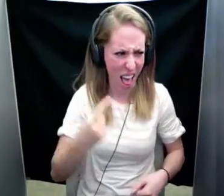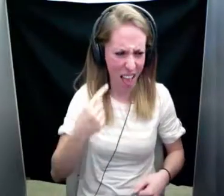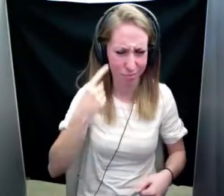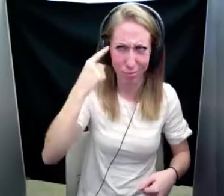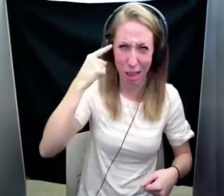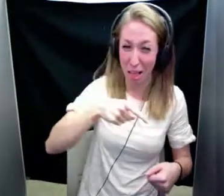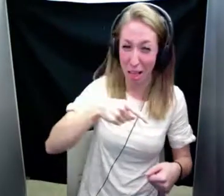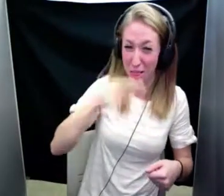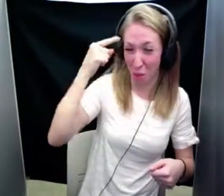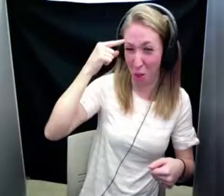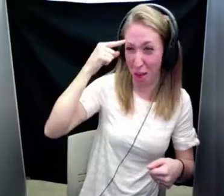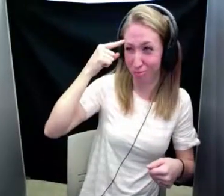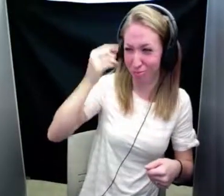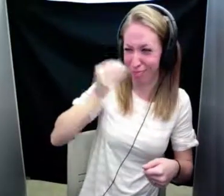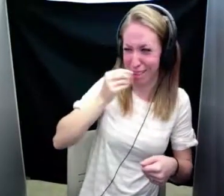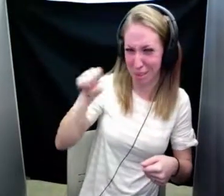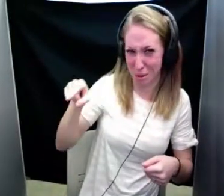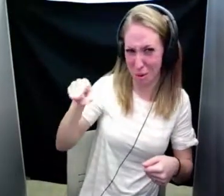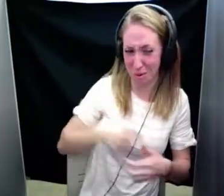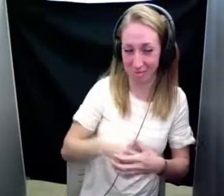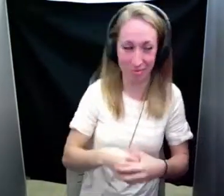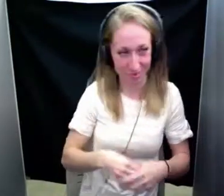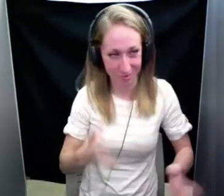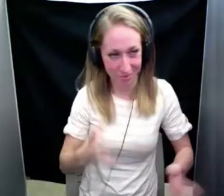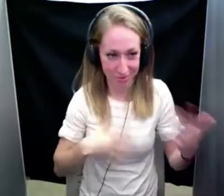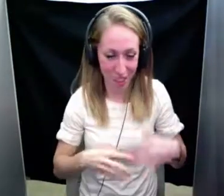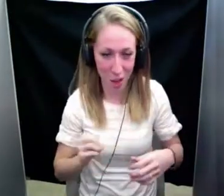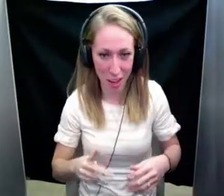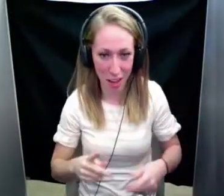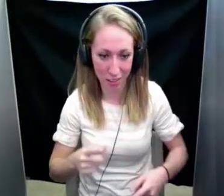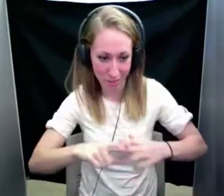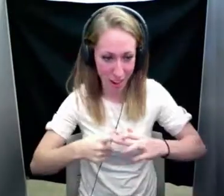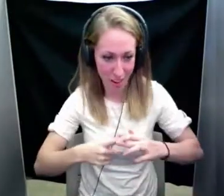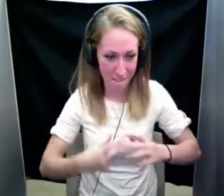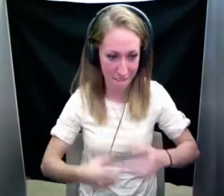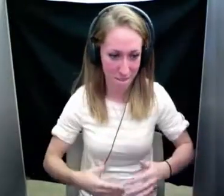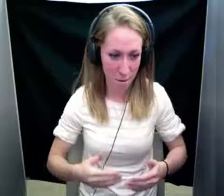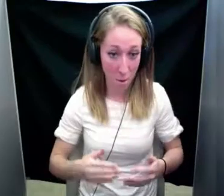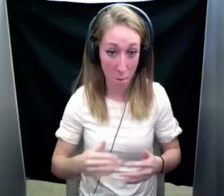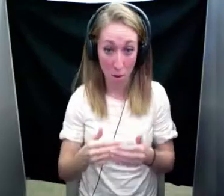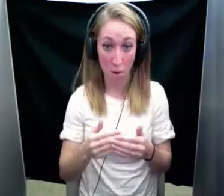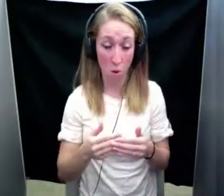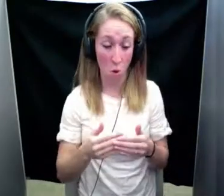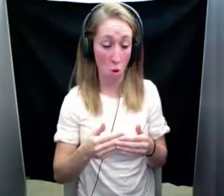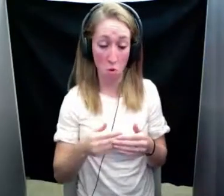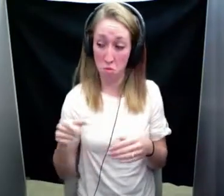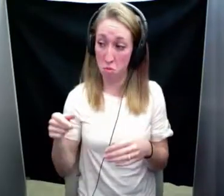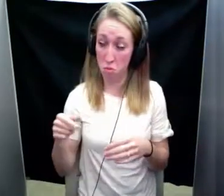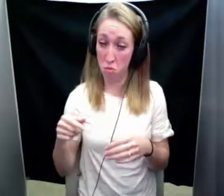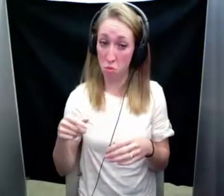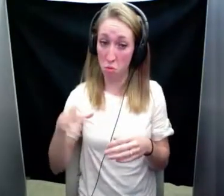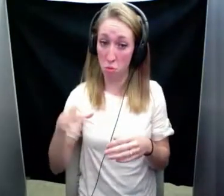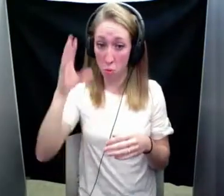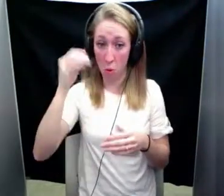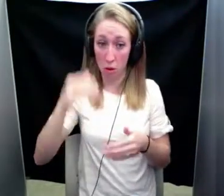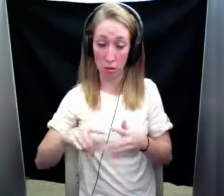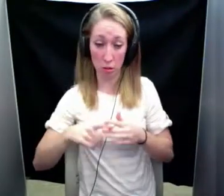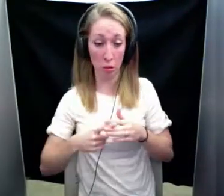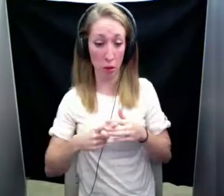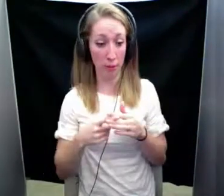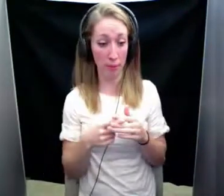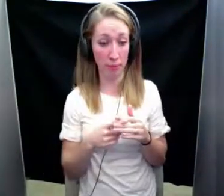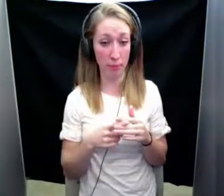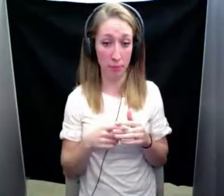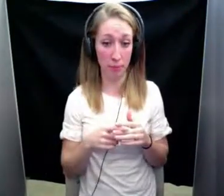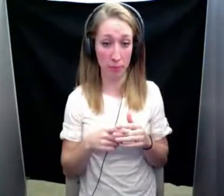So he sat right down in front of that great big pot. But before the Ash Lad sat down, he snuck over and he got his